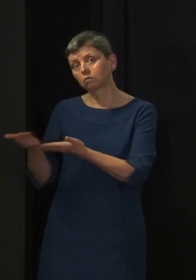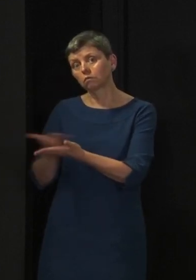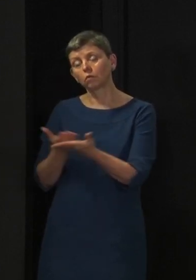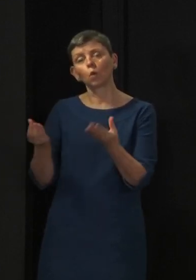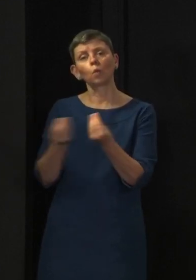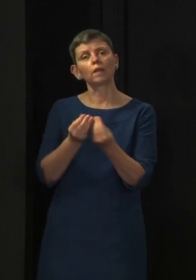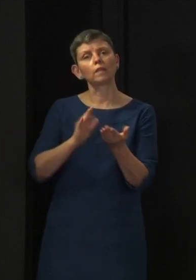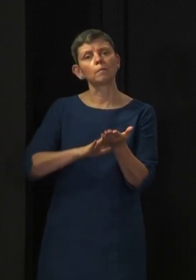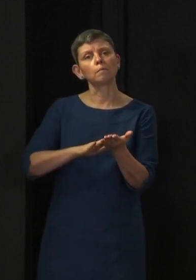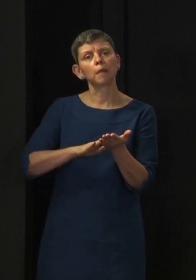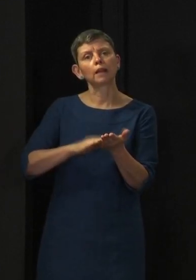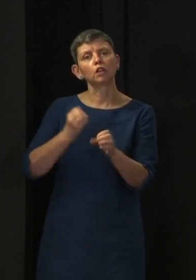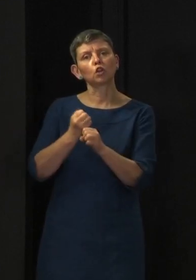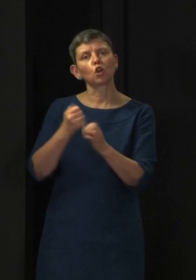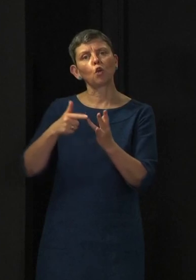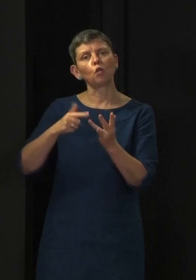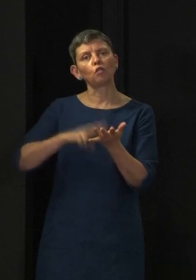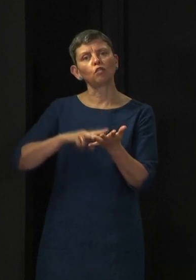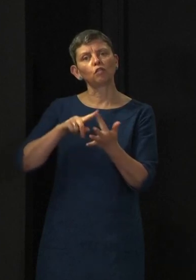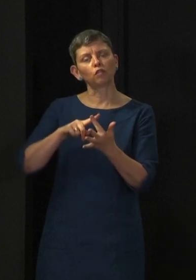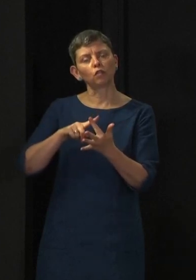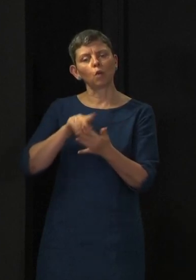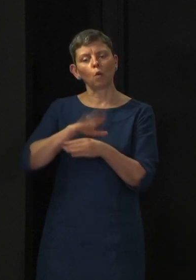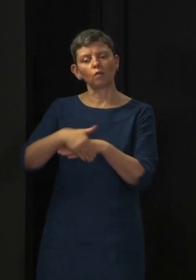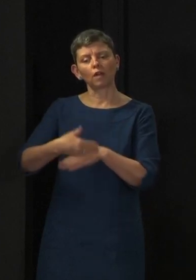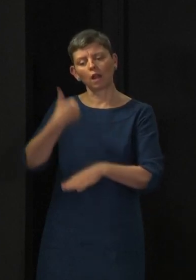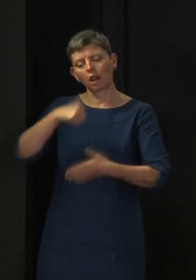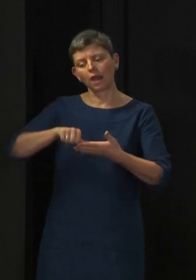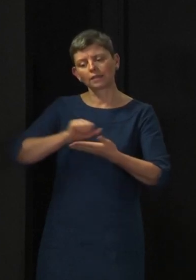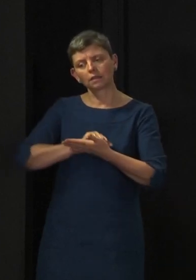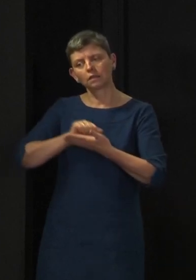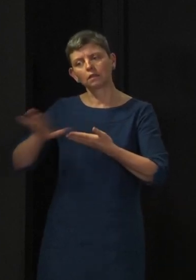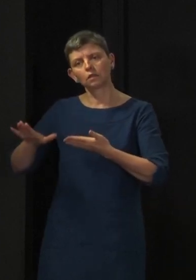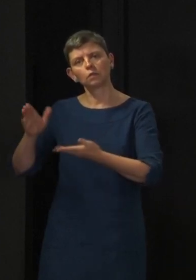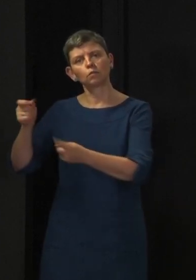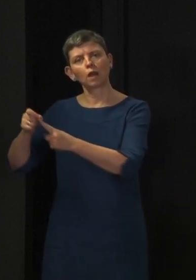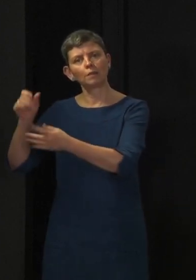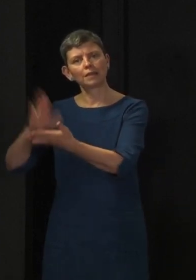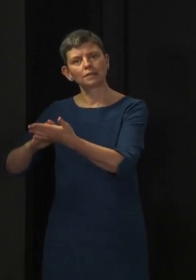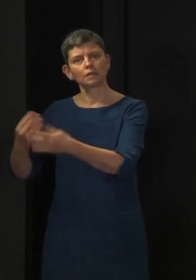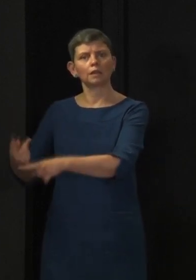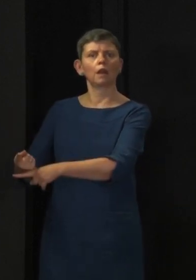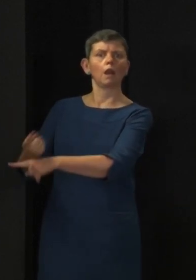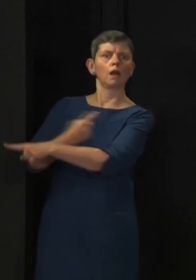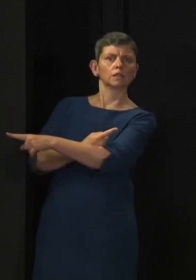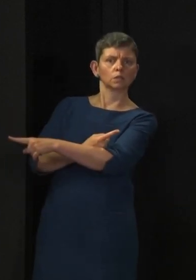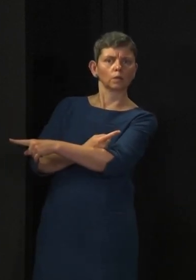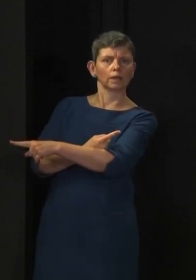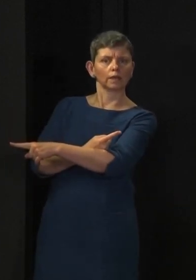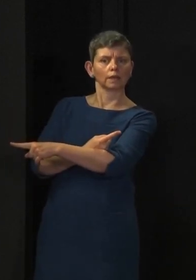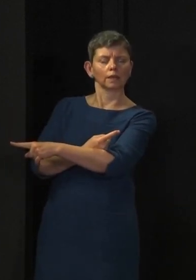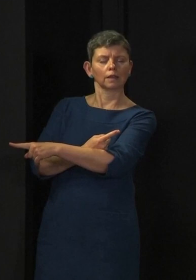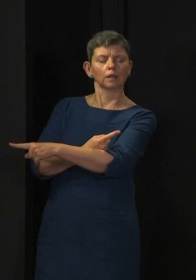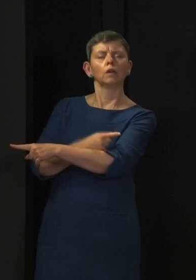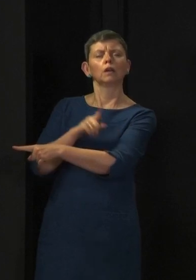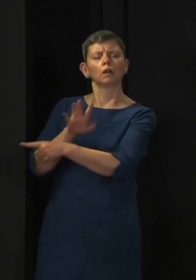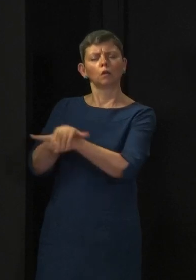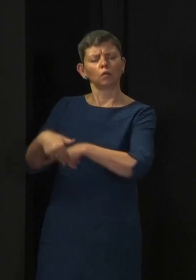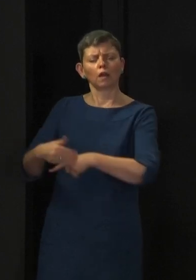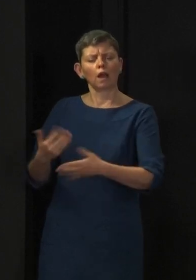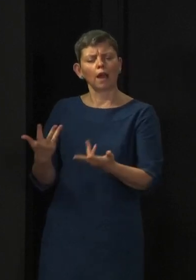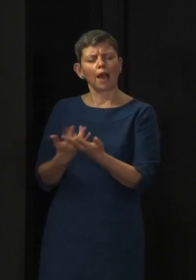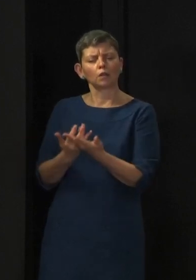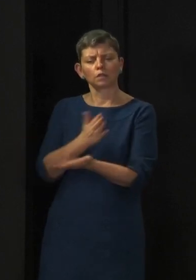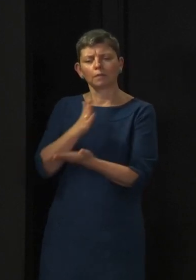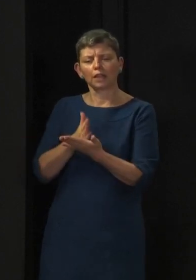the letter I'd sent to the Prime Minister the previous week about how we ensure that UK-wide or within each of the four nations, if we're having